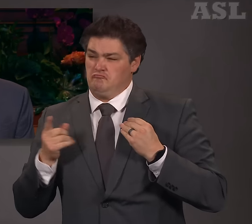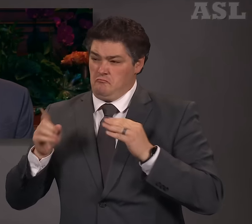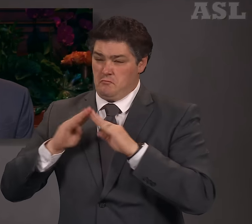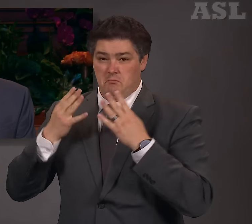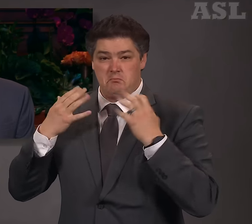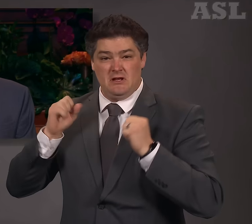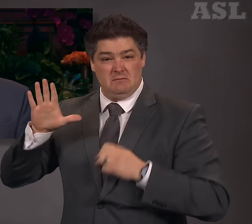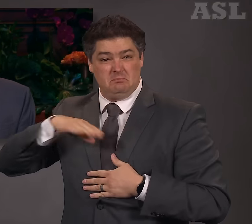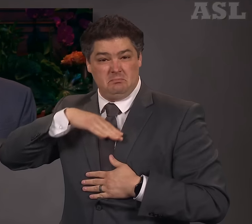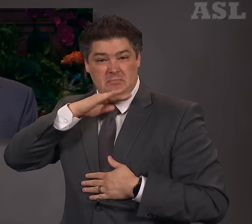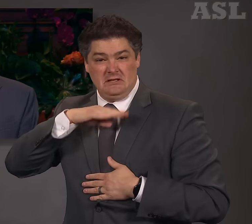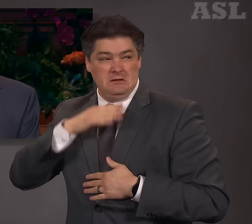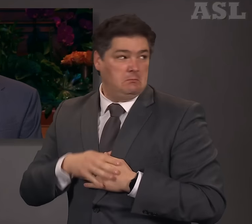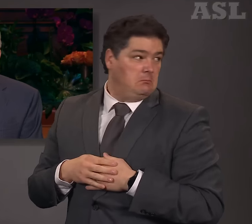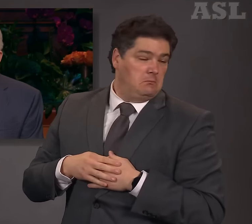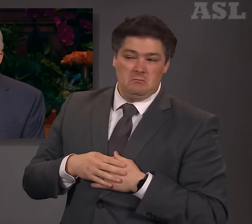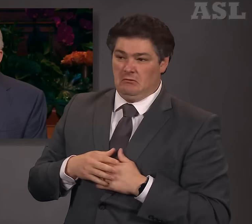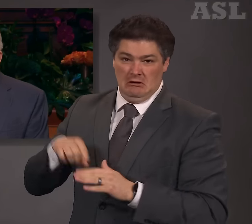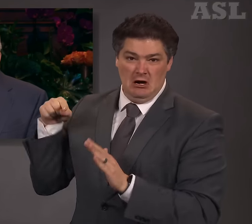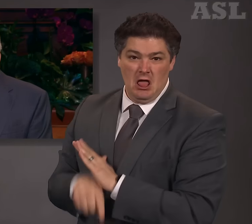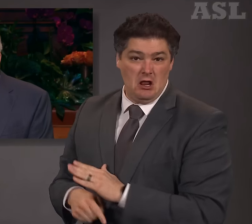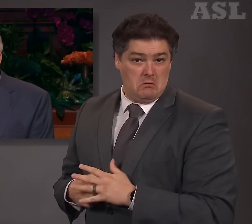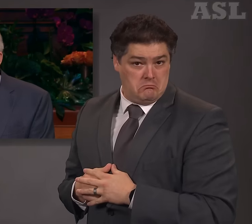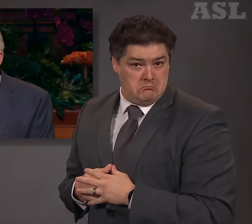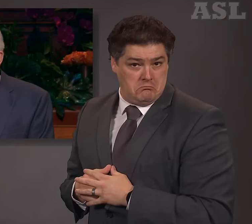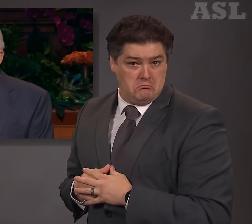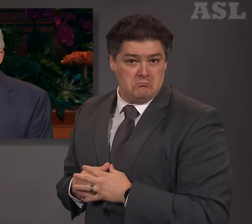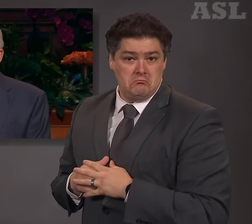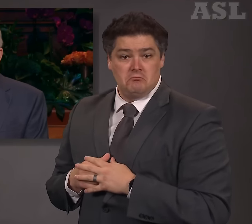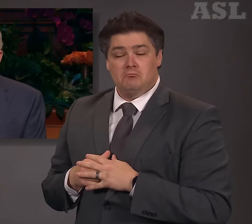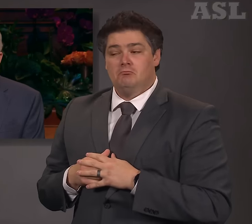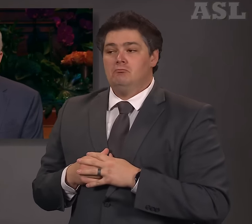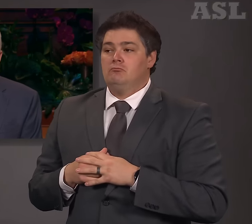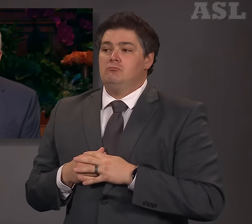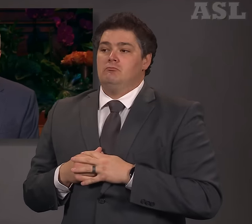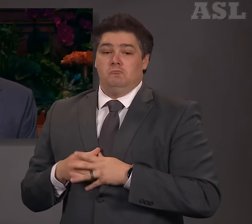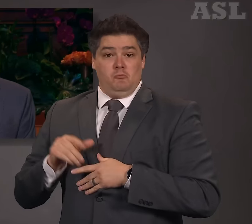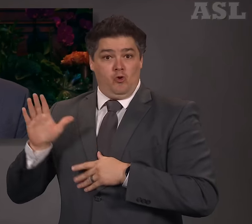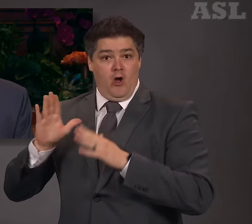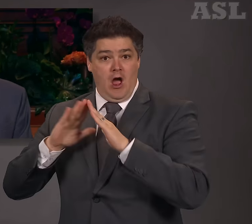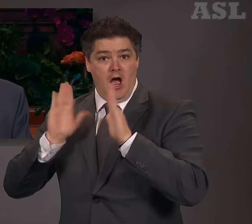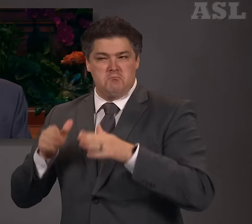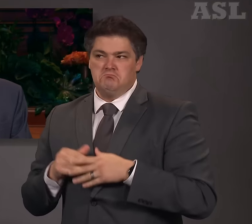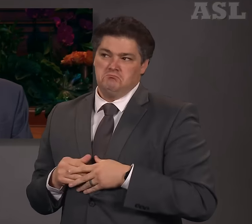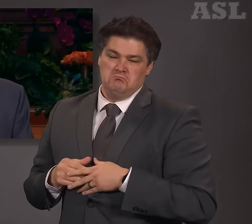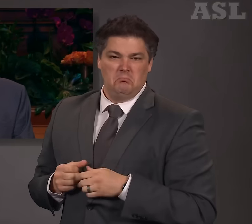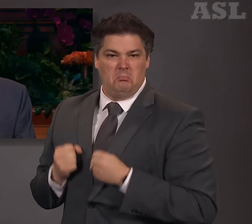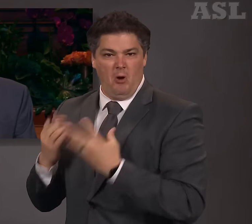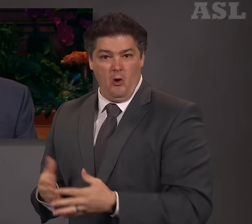pigs? Or burn his house? Or join another church?